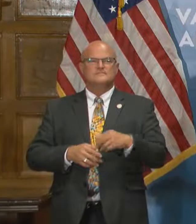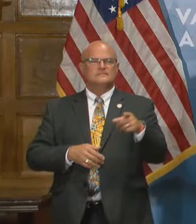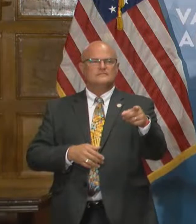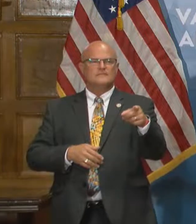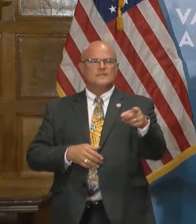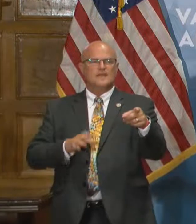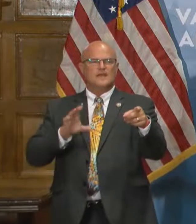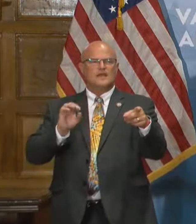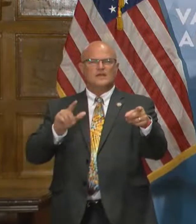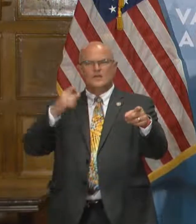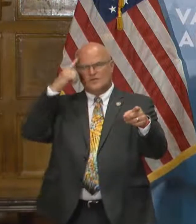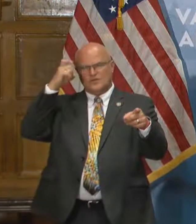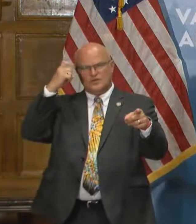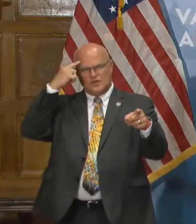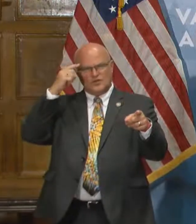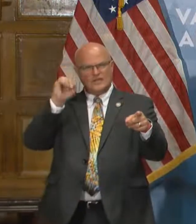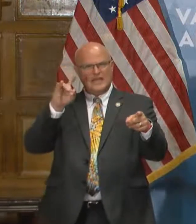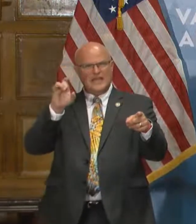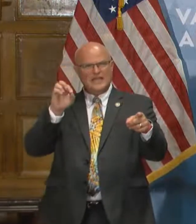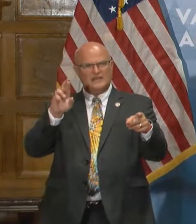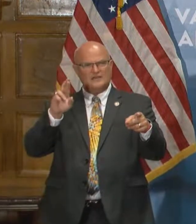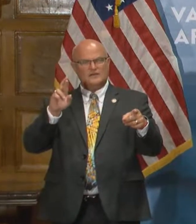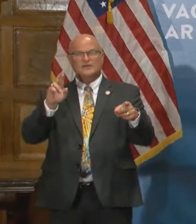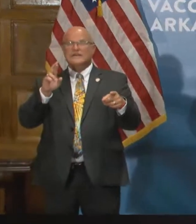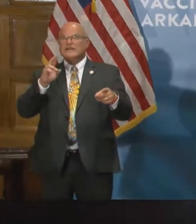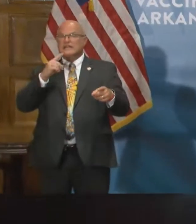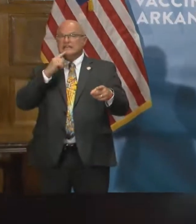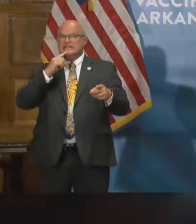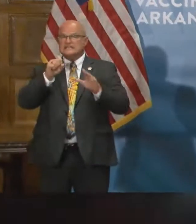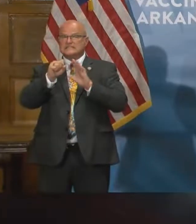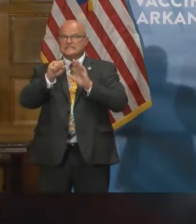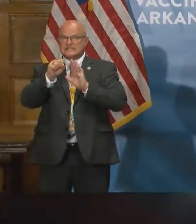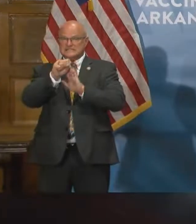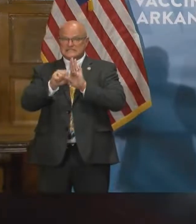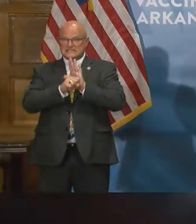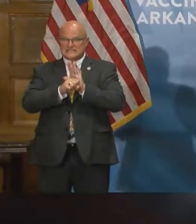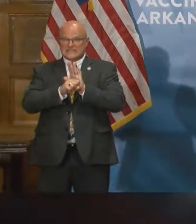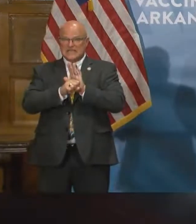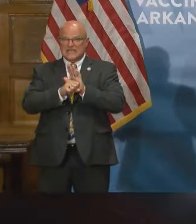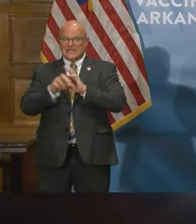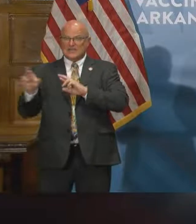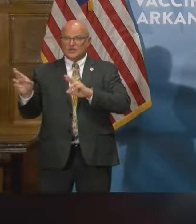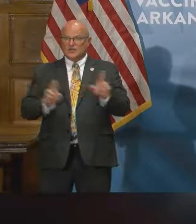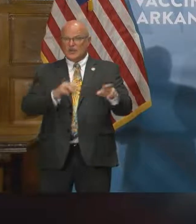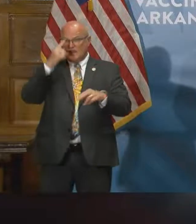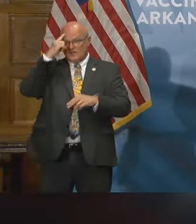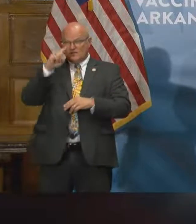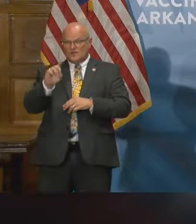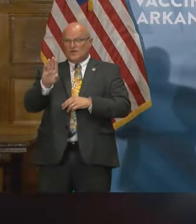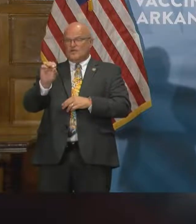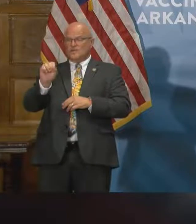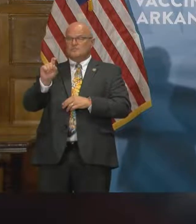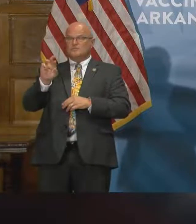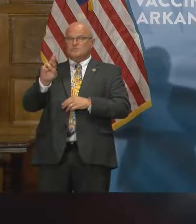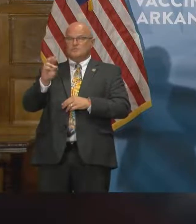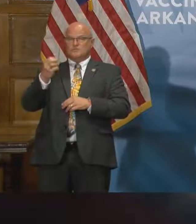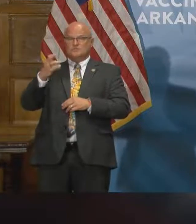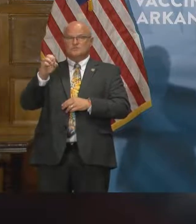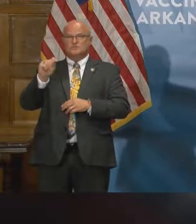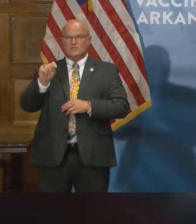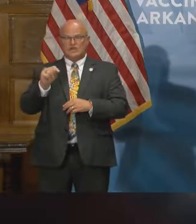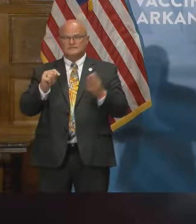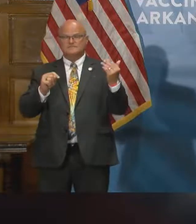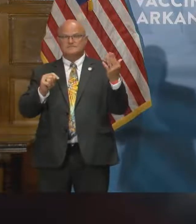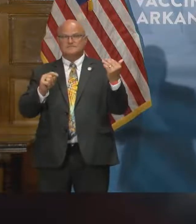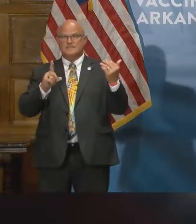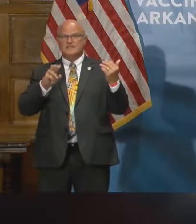For Colonel Ader, but is the state putting in a large order of vaccines in preparation for the booster shots? Come